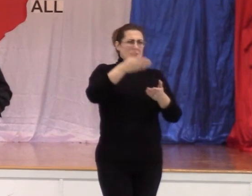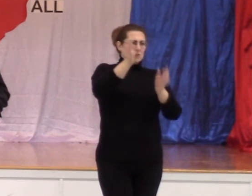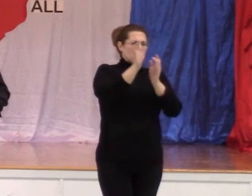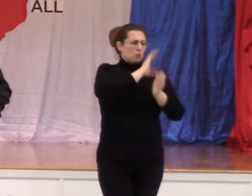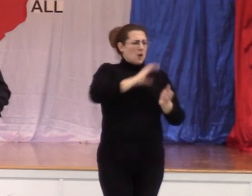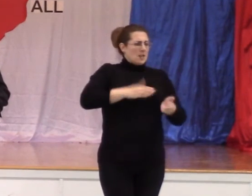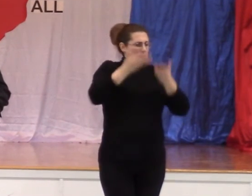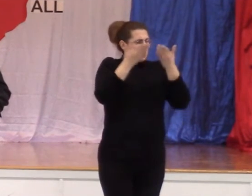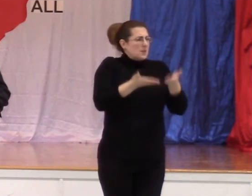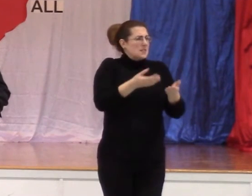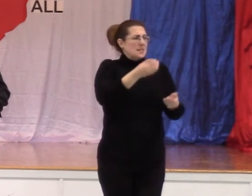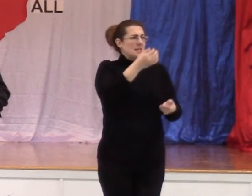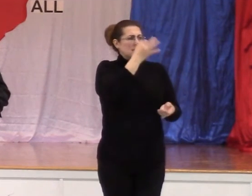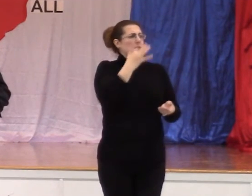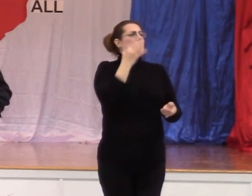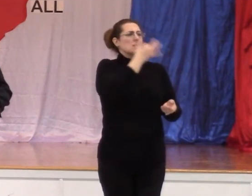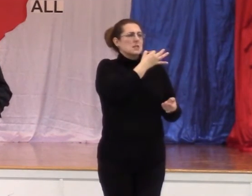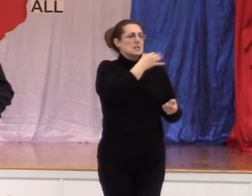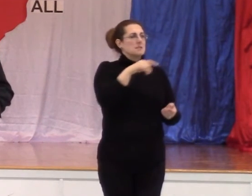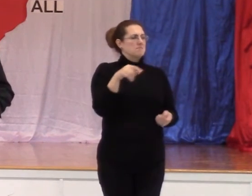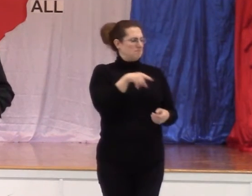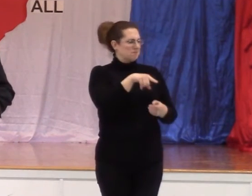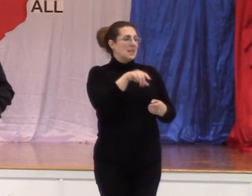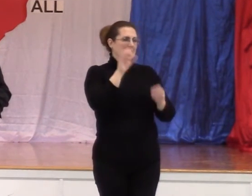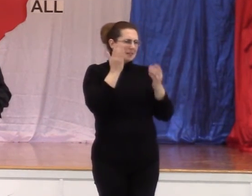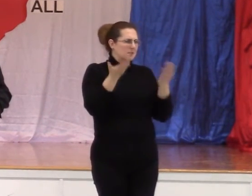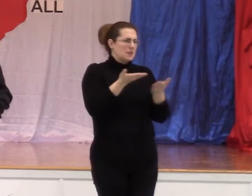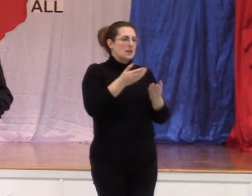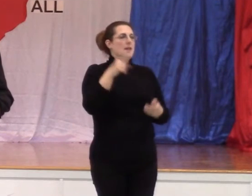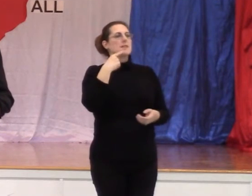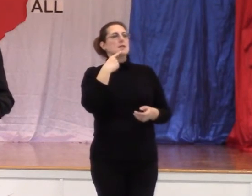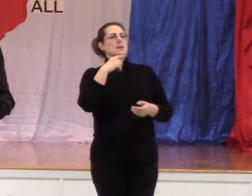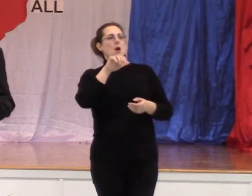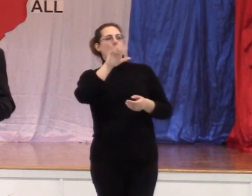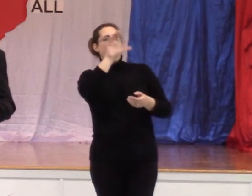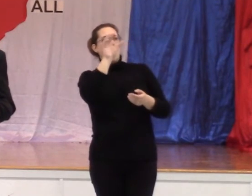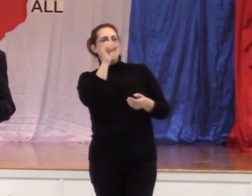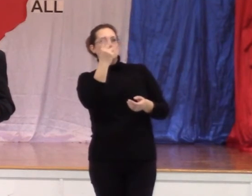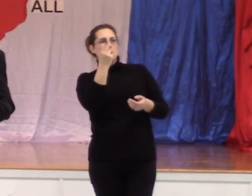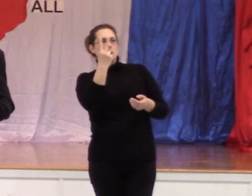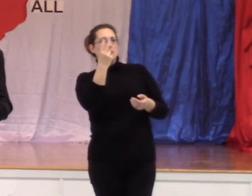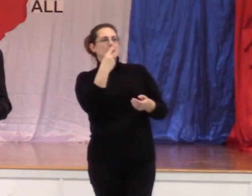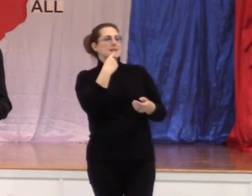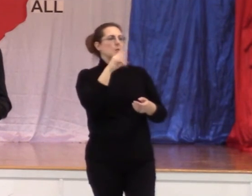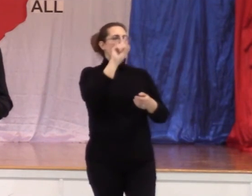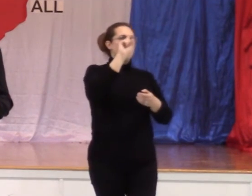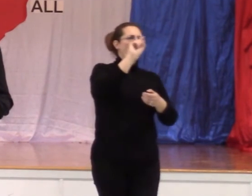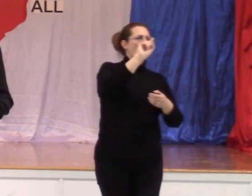In Article 12, they condemn the Anabaptists because the Anabaptists believe that once saved, you're always saved,